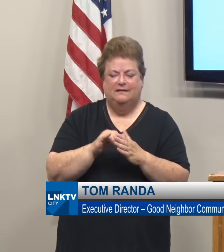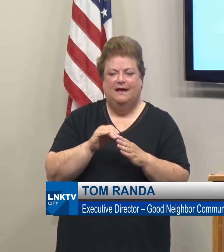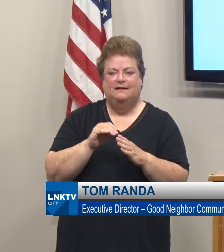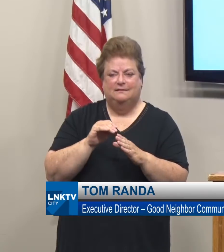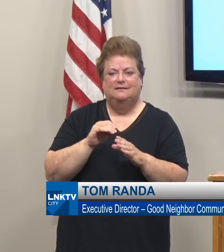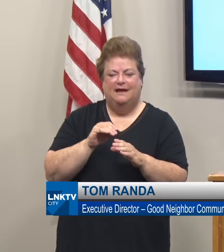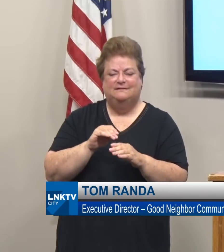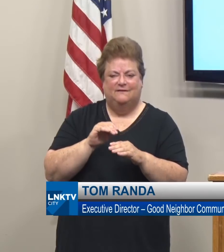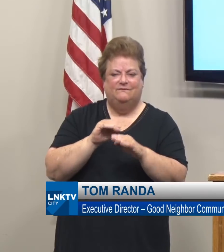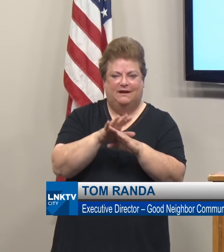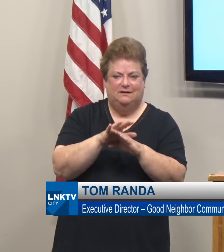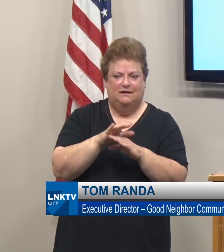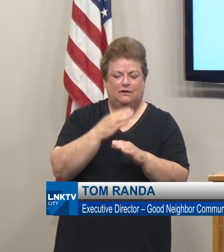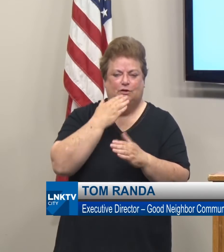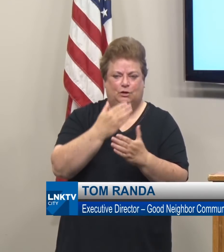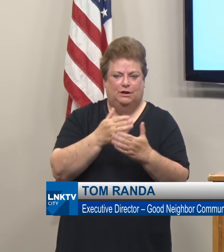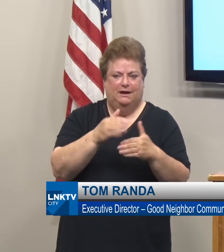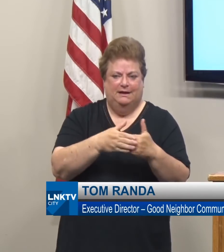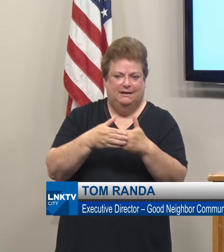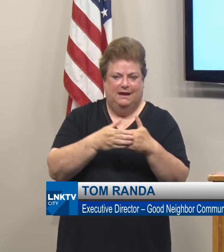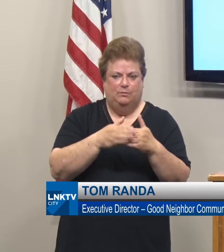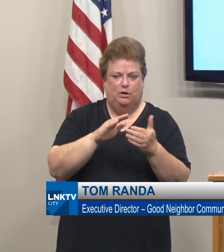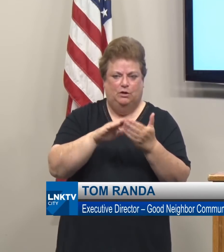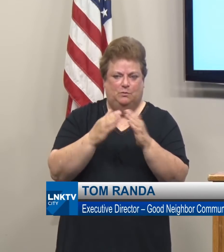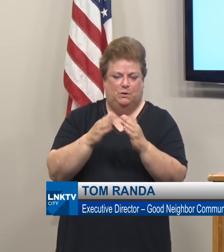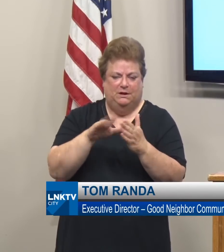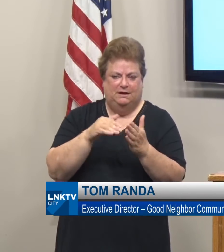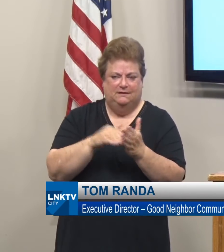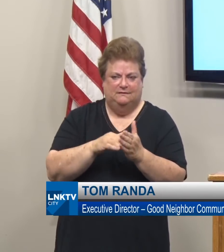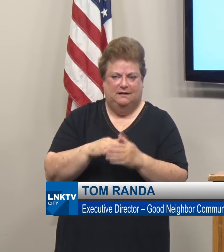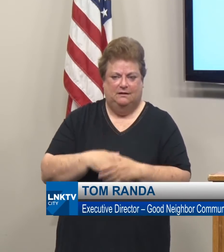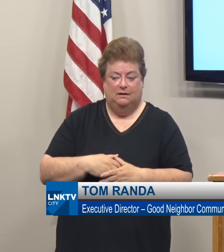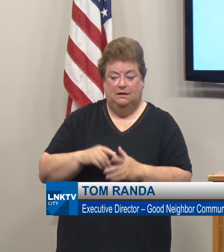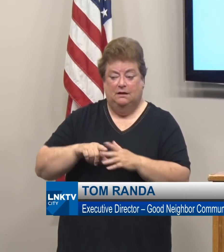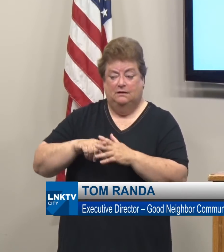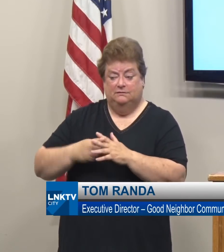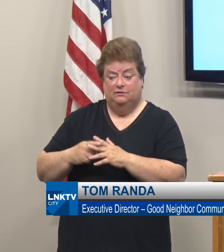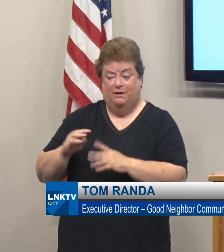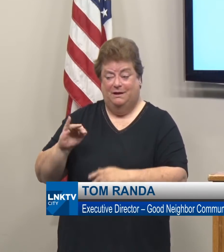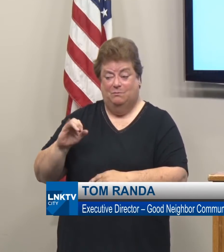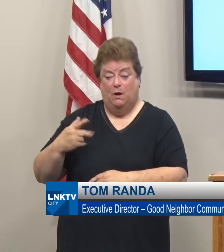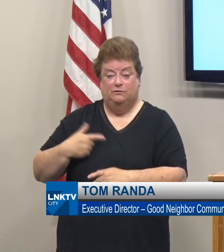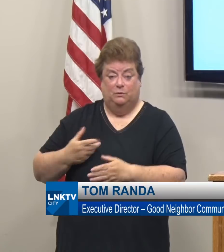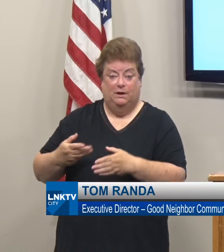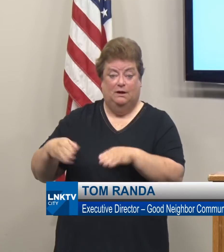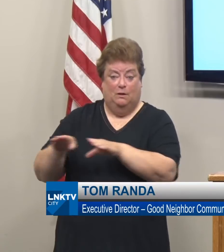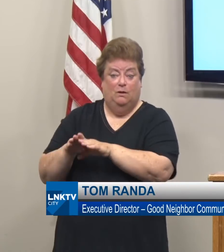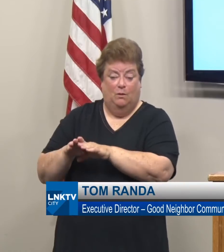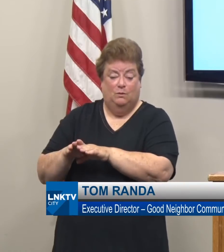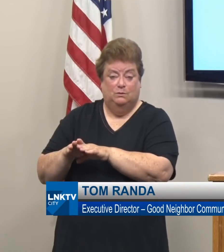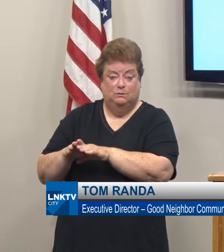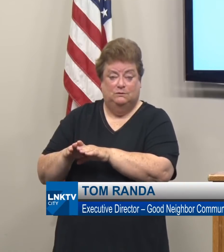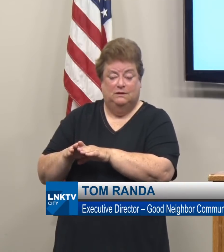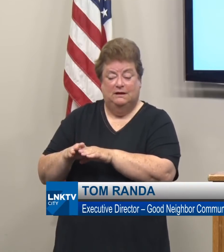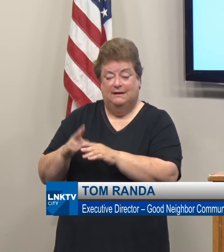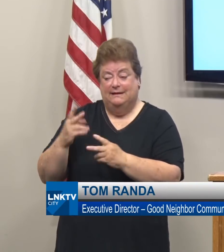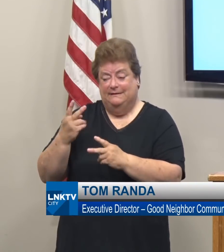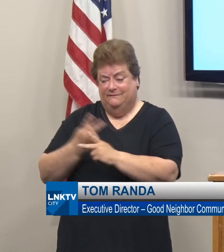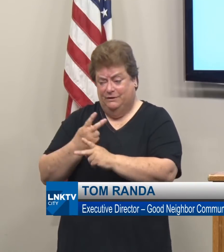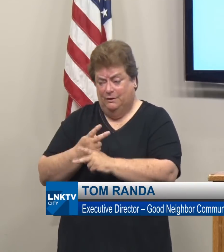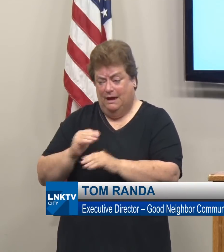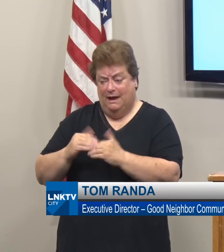Community Center. Starting in March, we had to close our doors and figure out how to provide